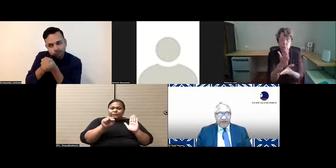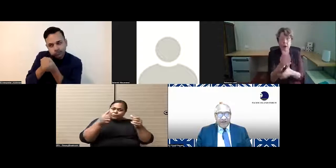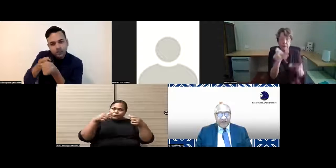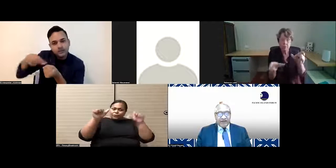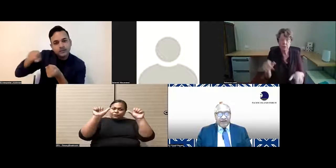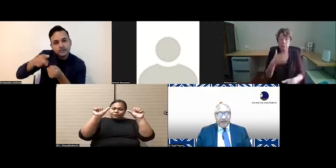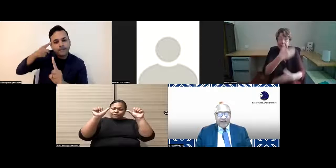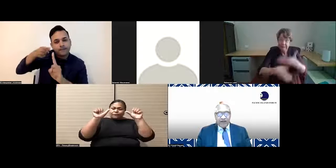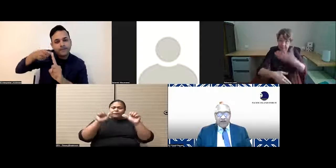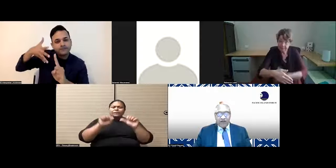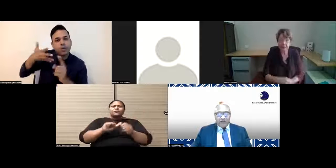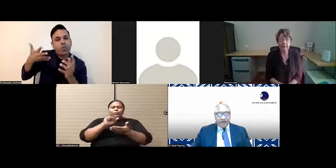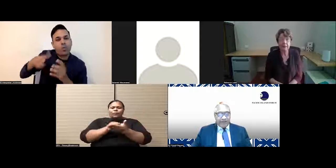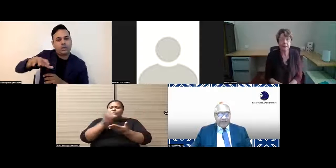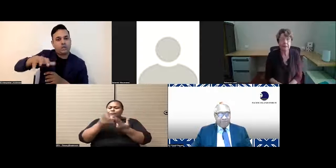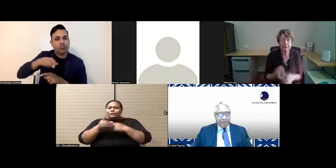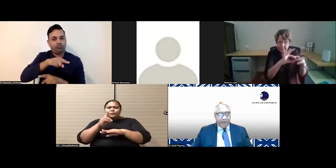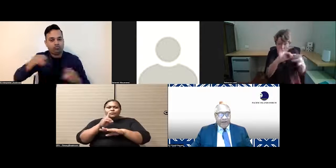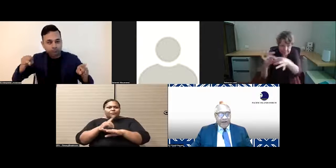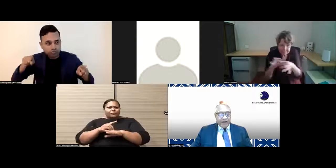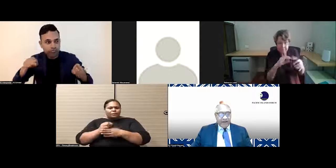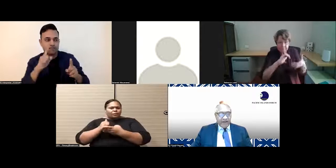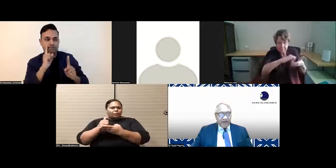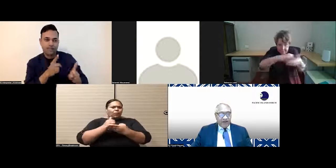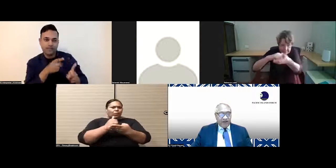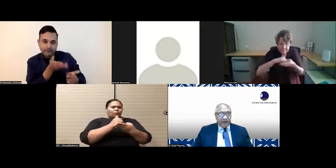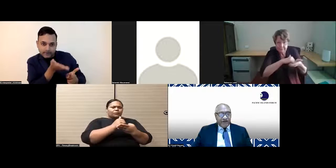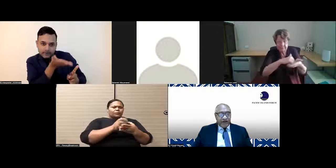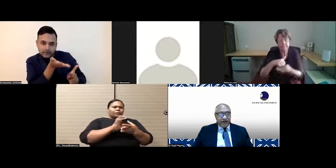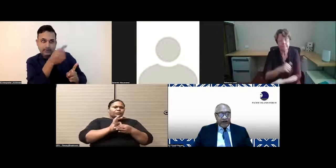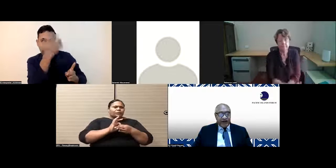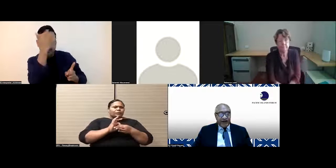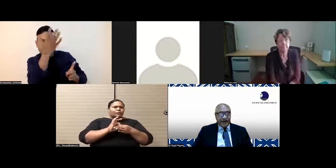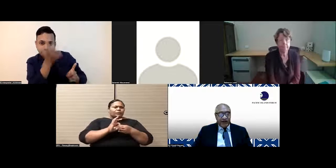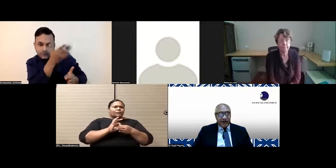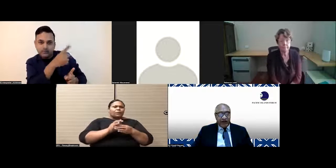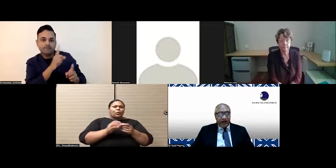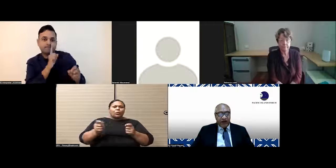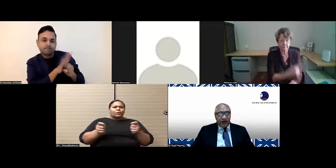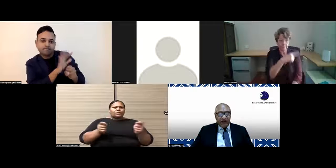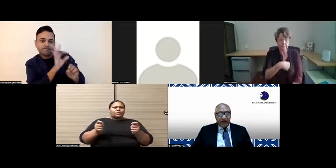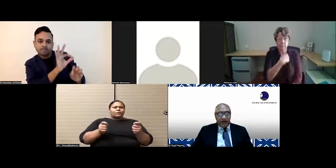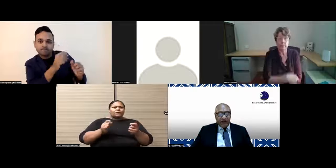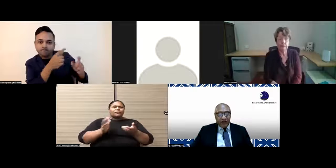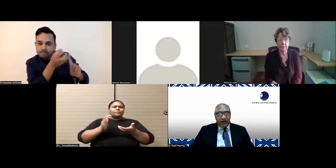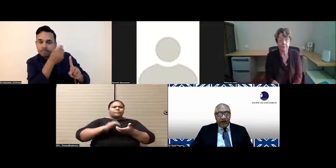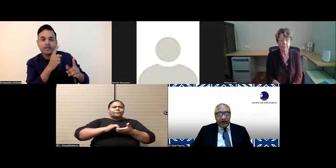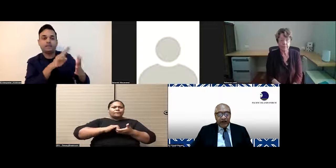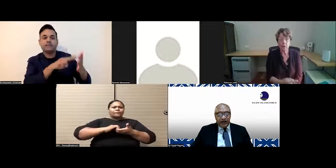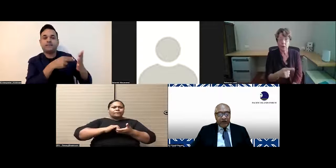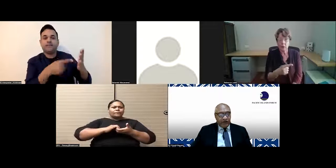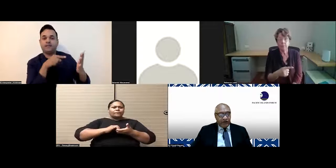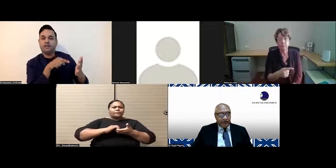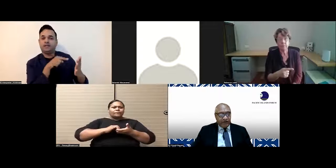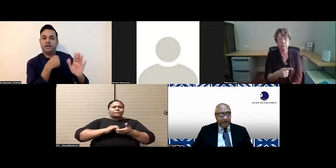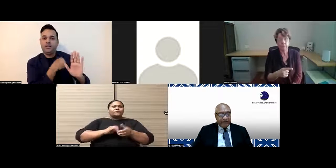strengthened coordination and collaboration. This commitment recognizes that we can only move forward